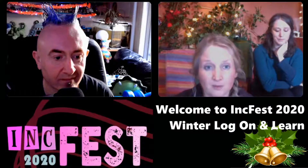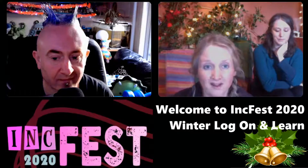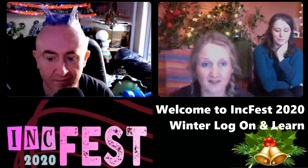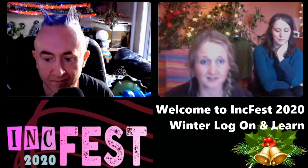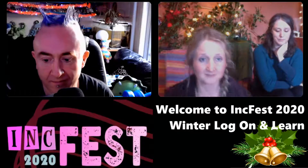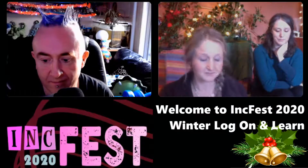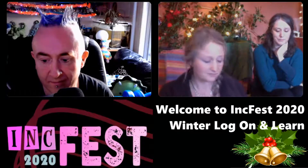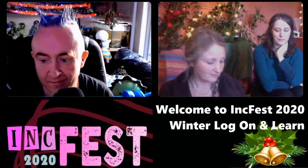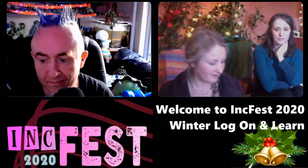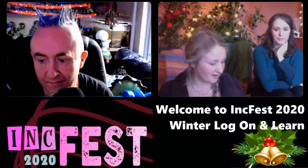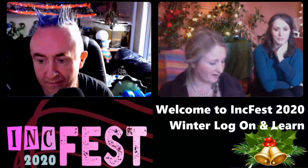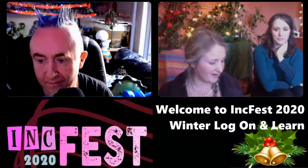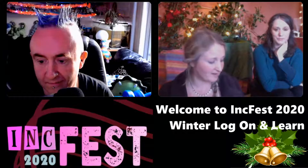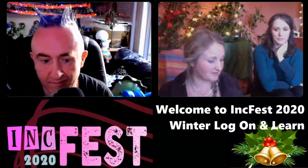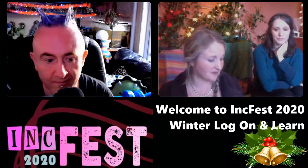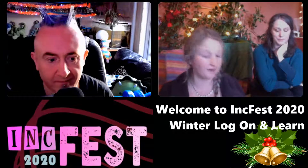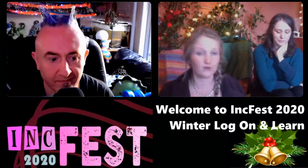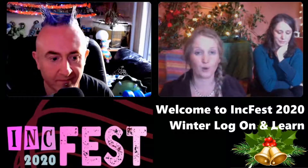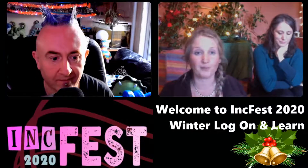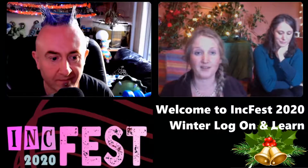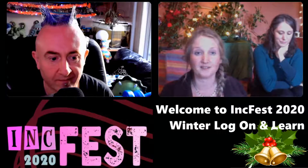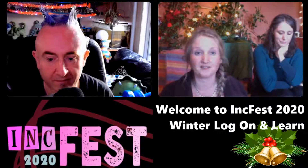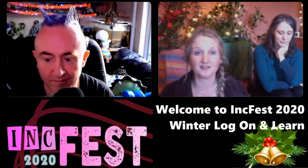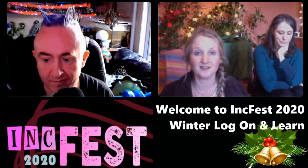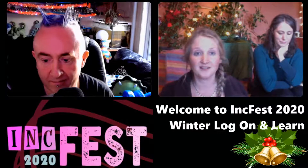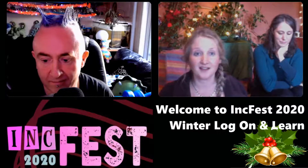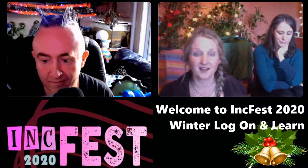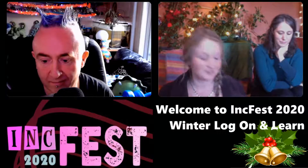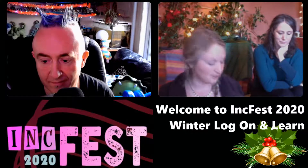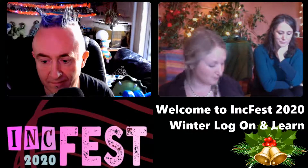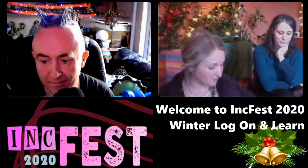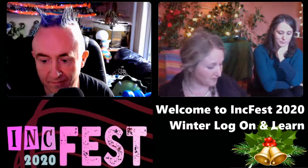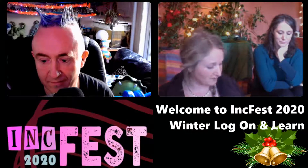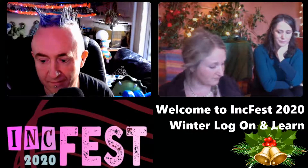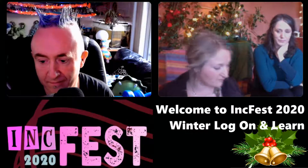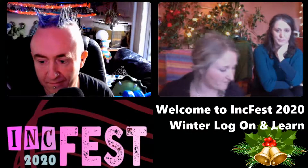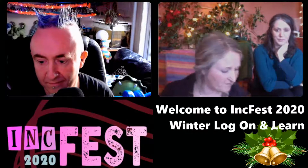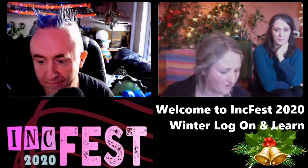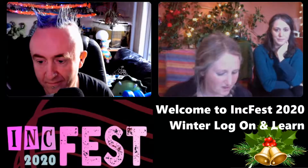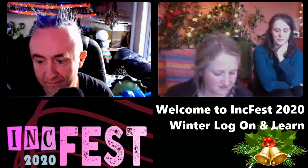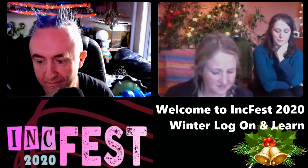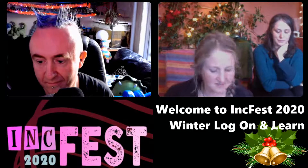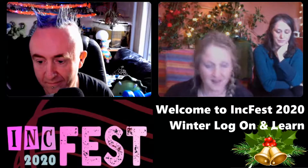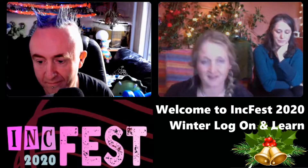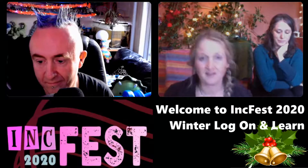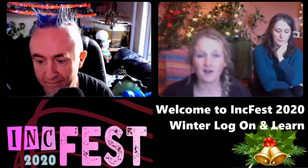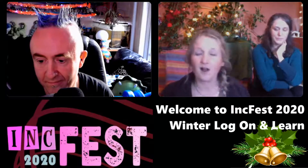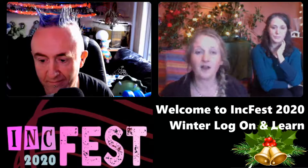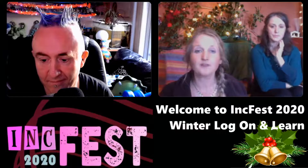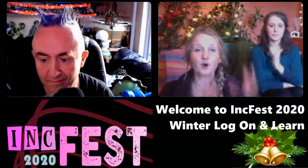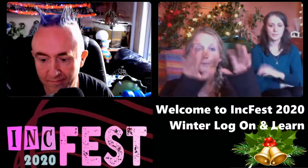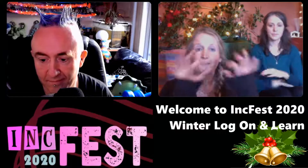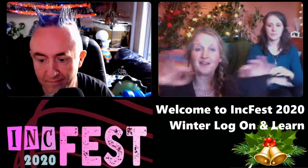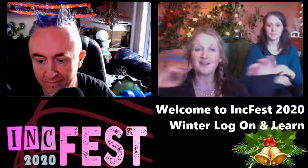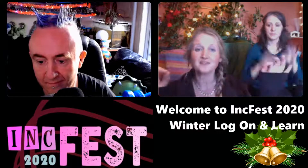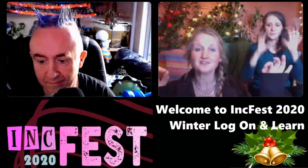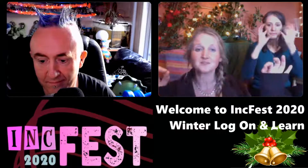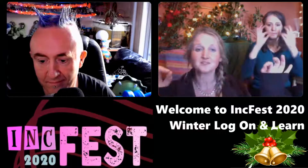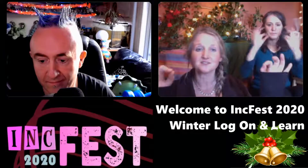Planet, and it is I've Got Peace. And so through the different verses, it's saying, I've got peace, which is this